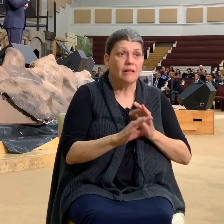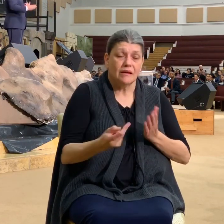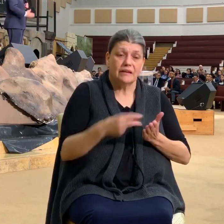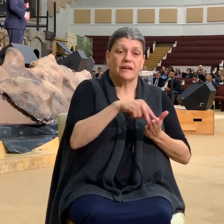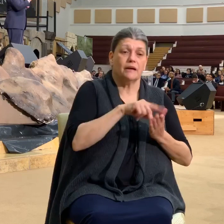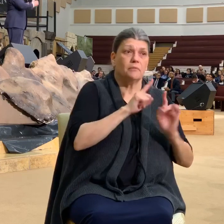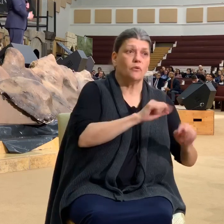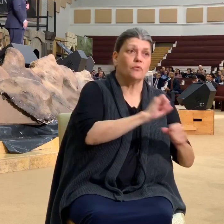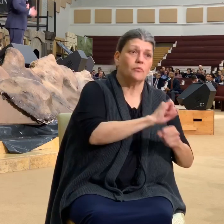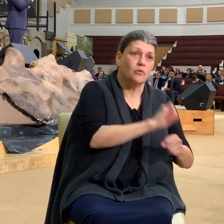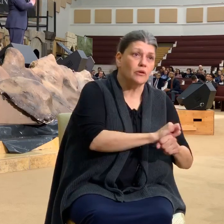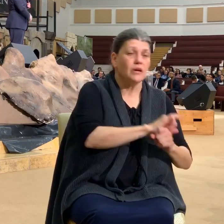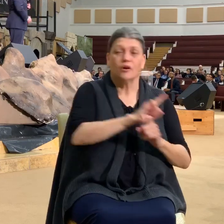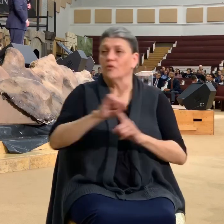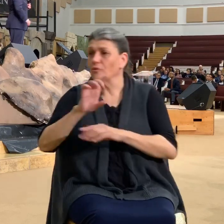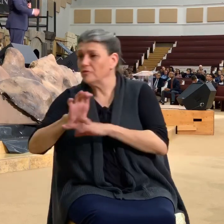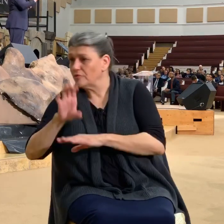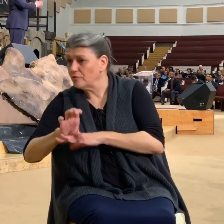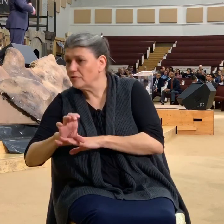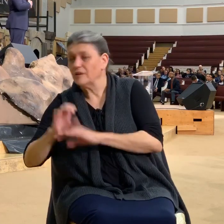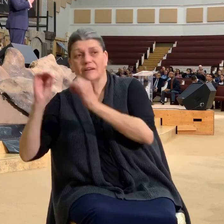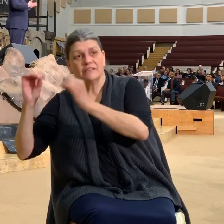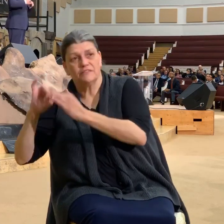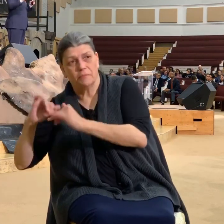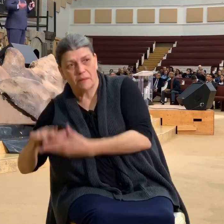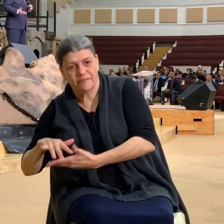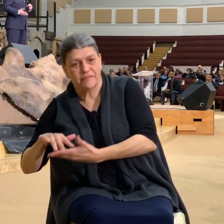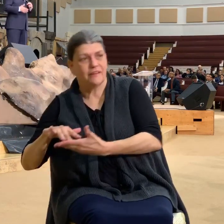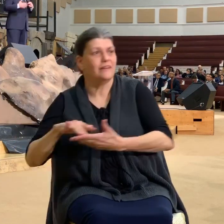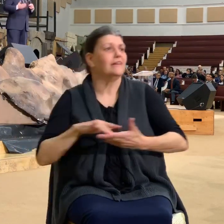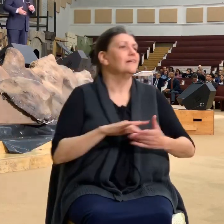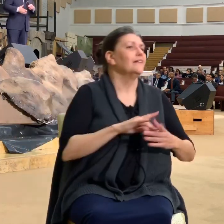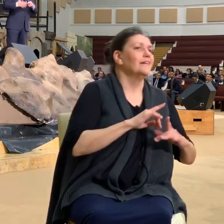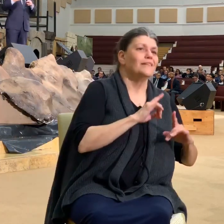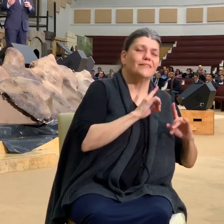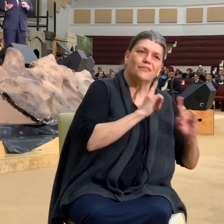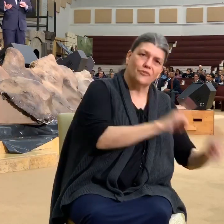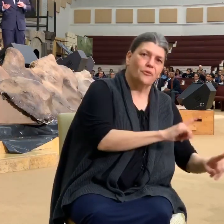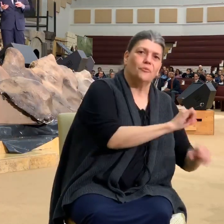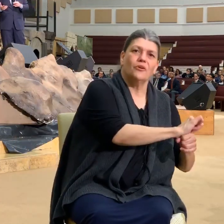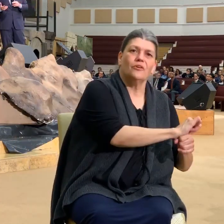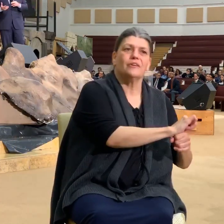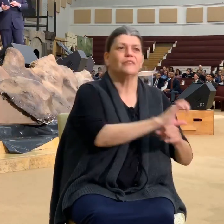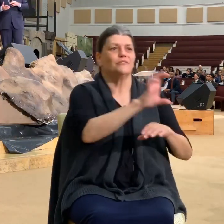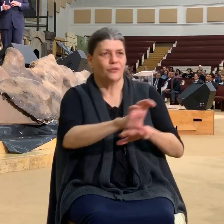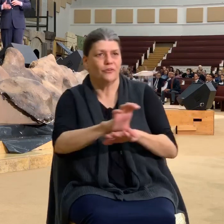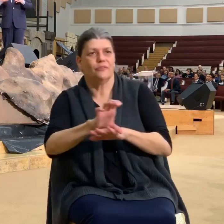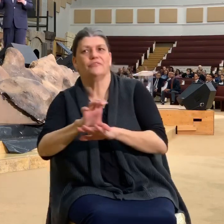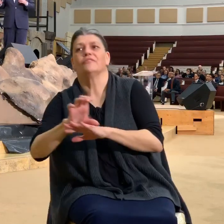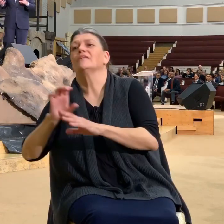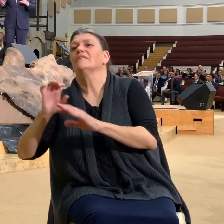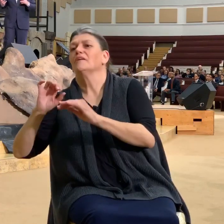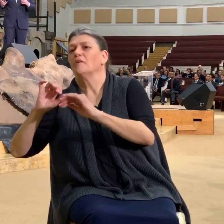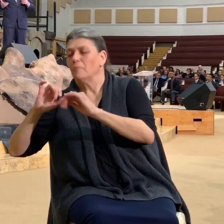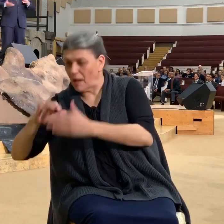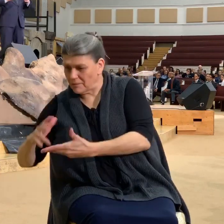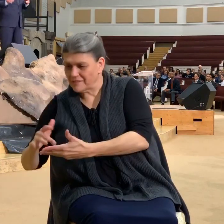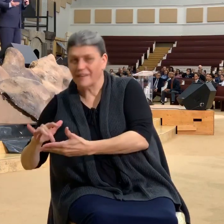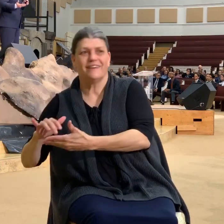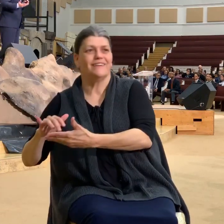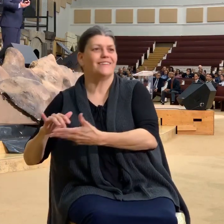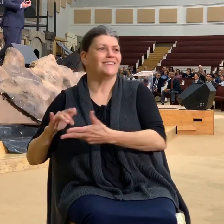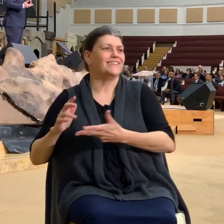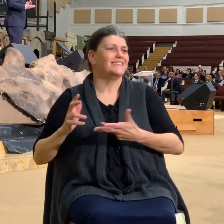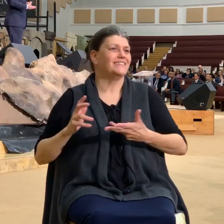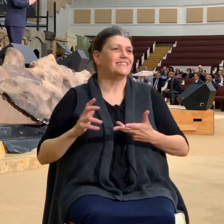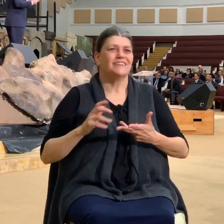work, go have church, teach Bible study, come back, be with the kids, and it was just simple. It wasn't a lot of problems. The biggest problem was we didn't